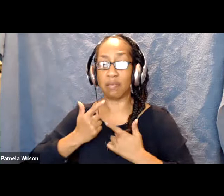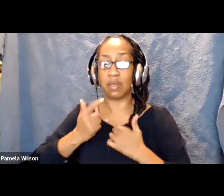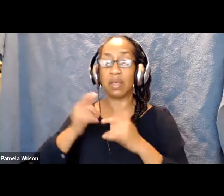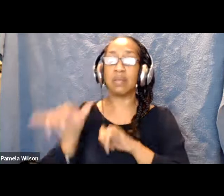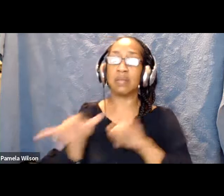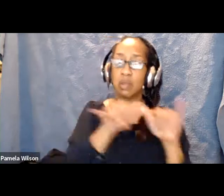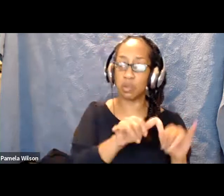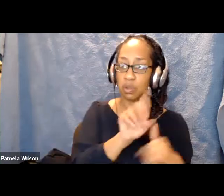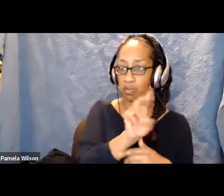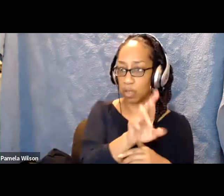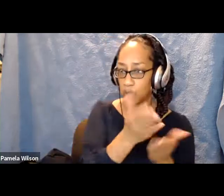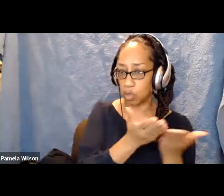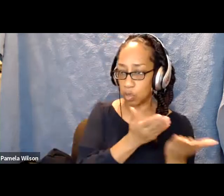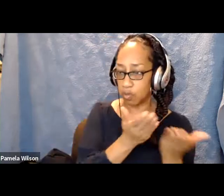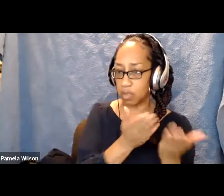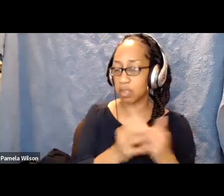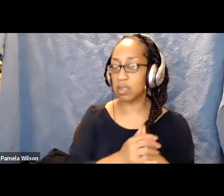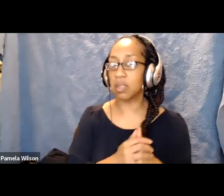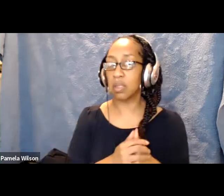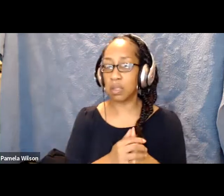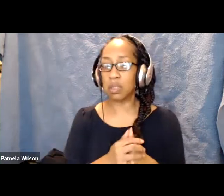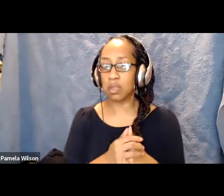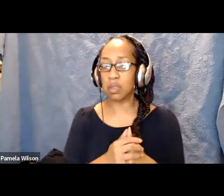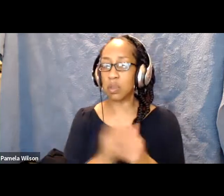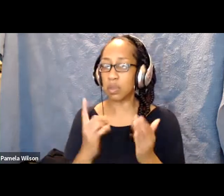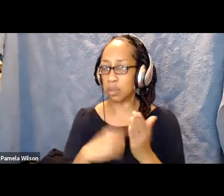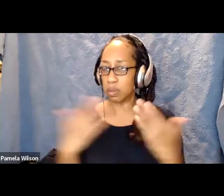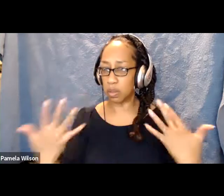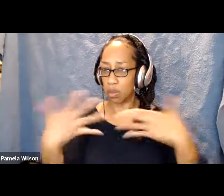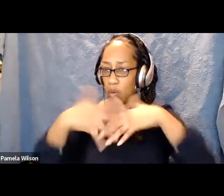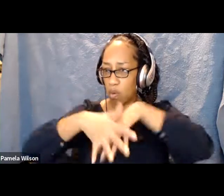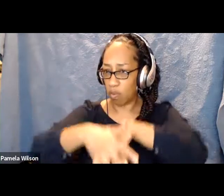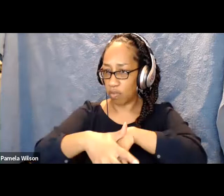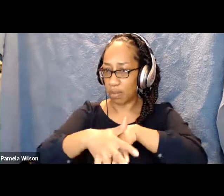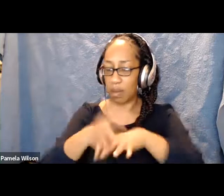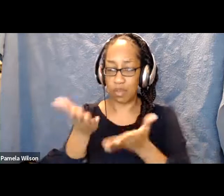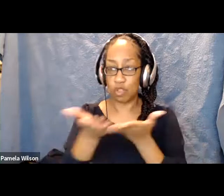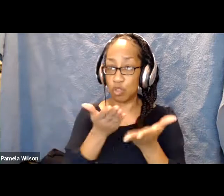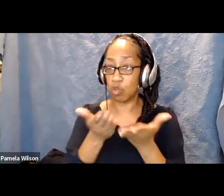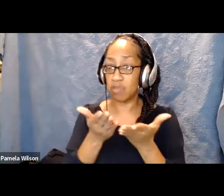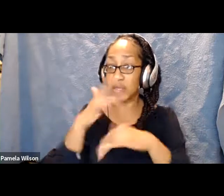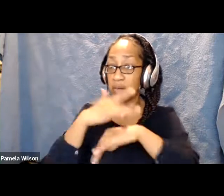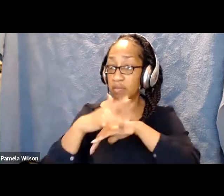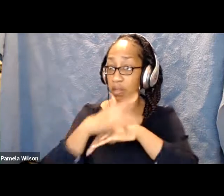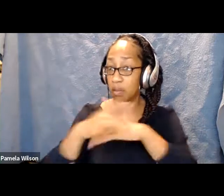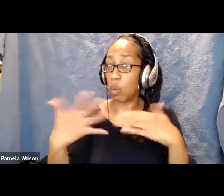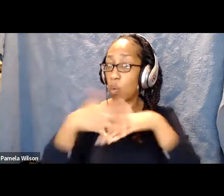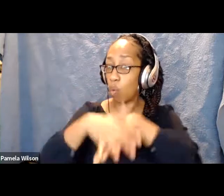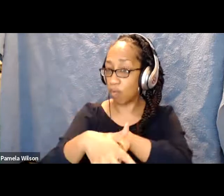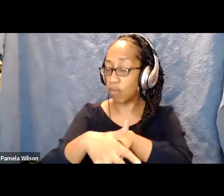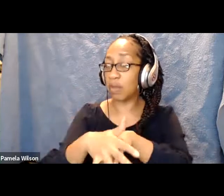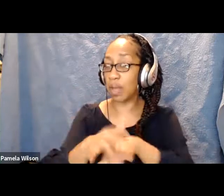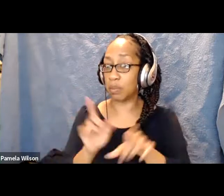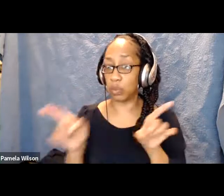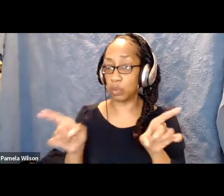services, thus again pointing out the overlap in the types of services that are available through our respective